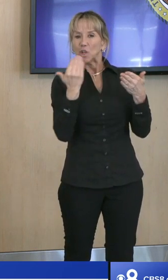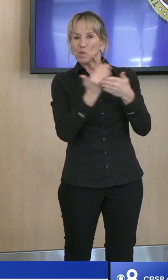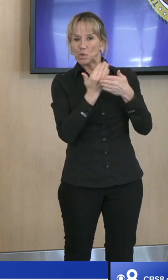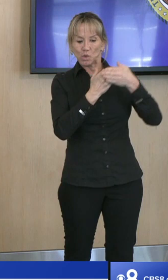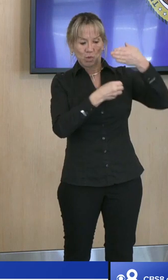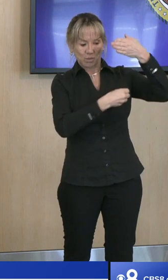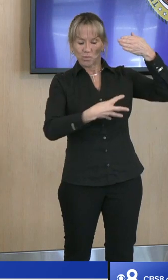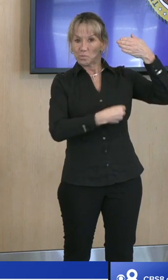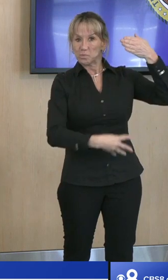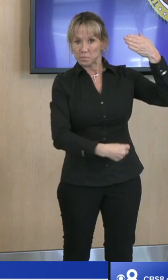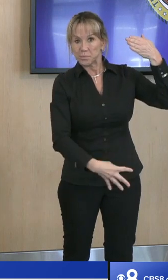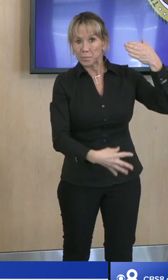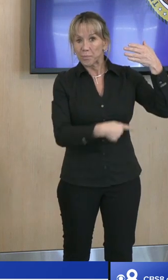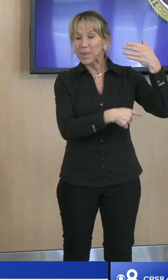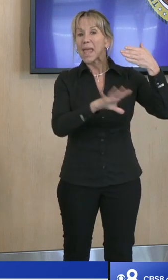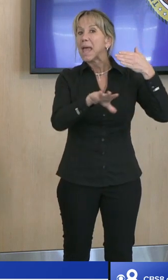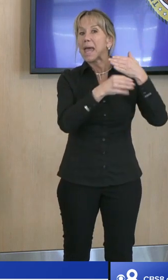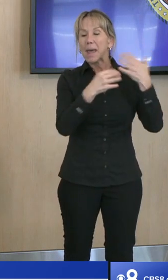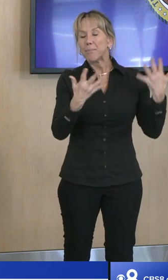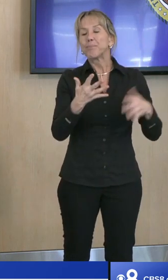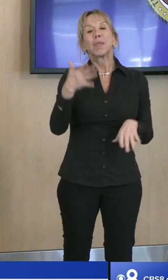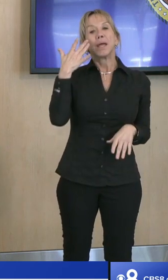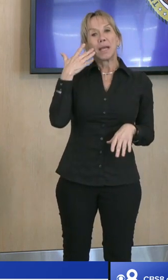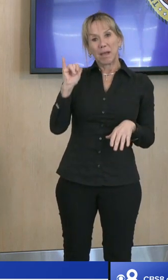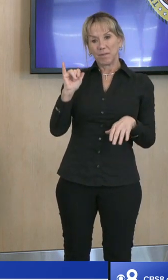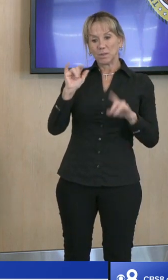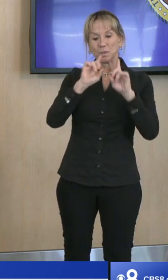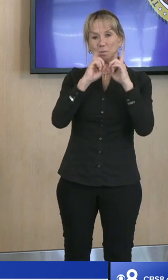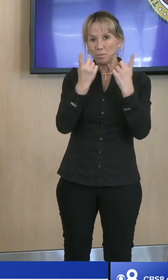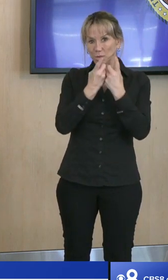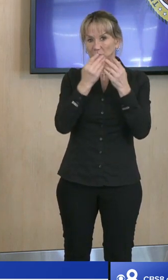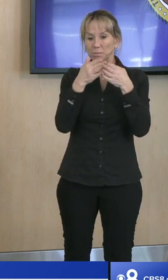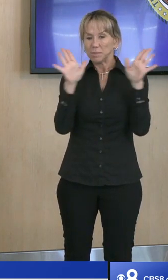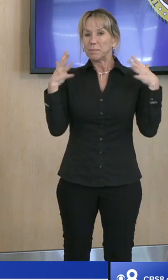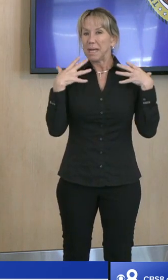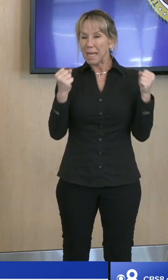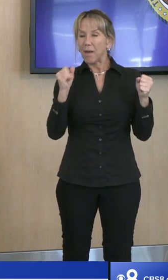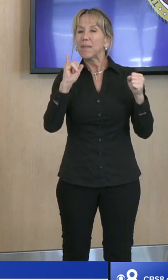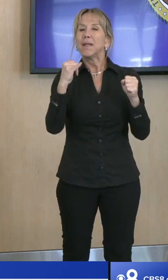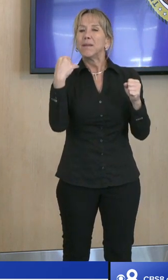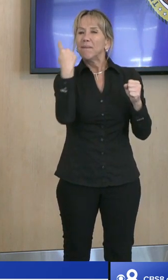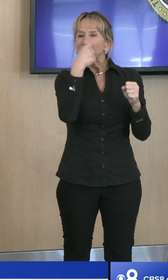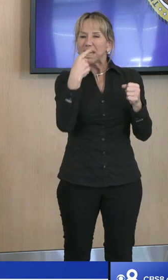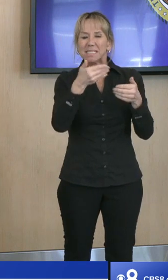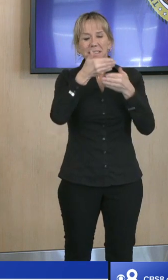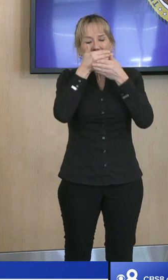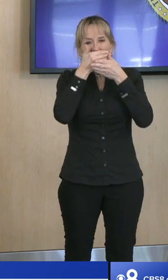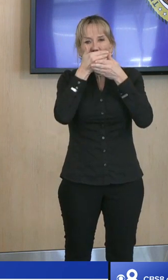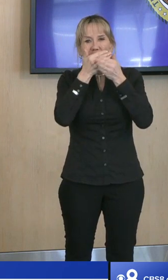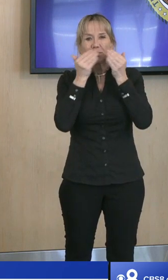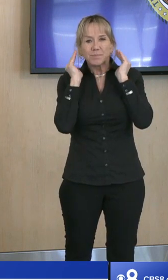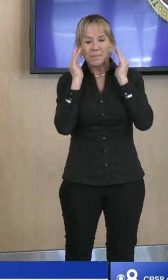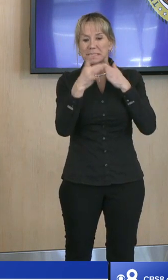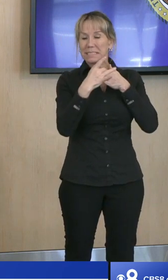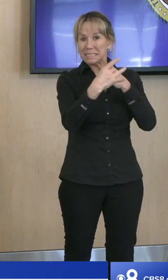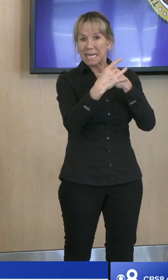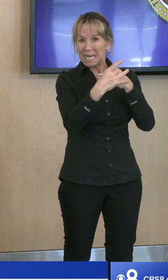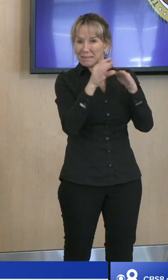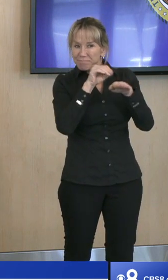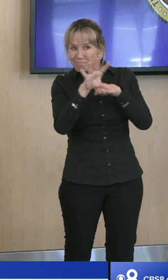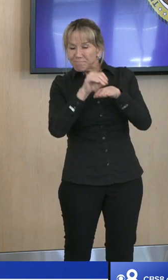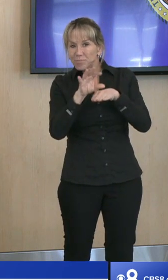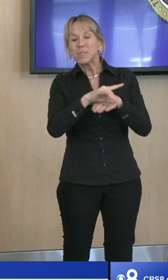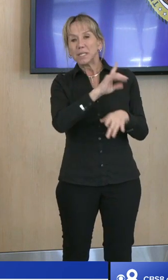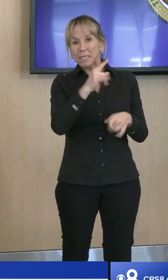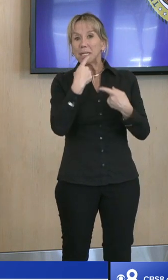as follows. The California Department of Public Health face covering guidance was issued yesterday, Wednesday,